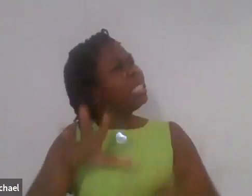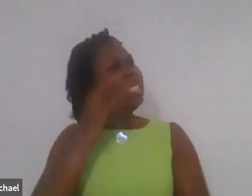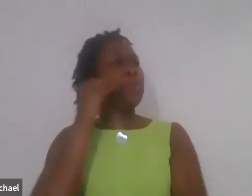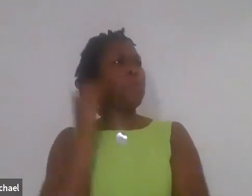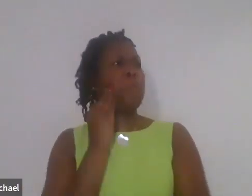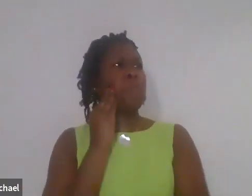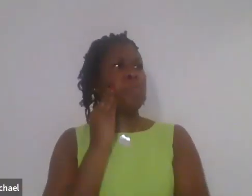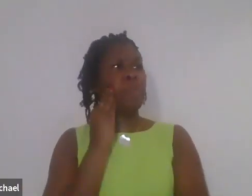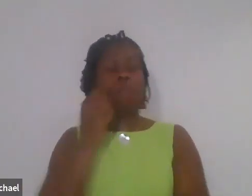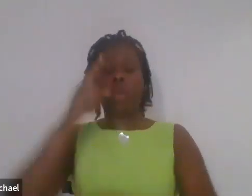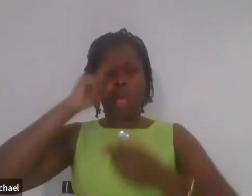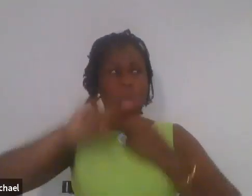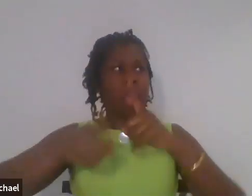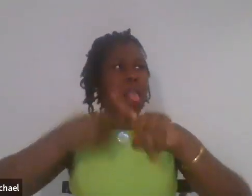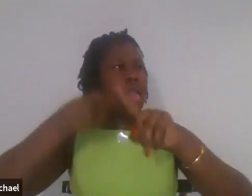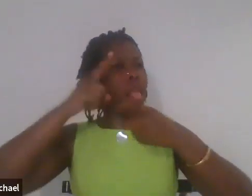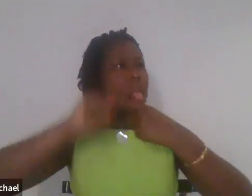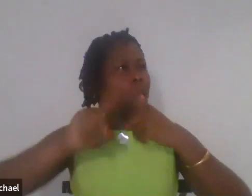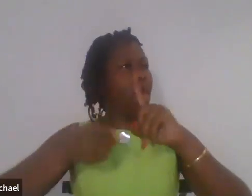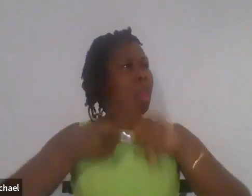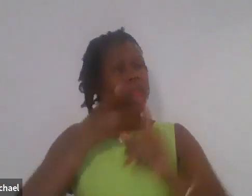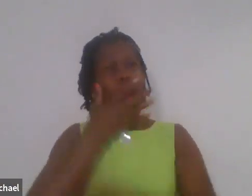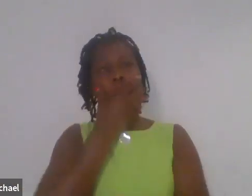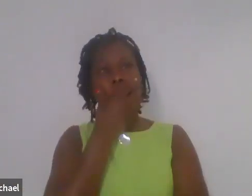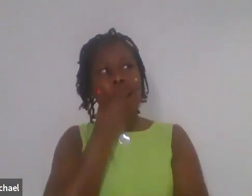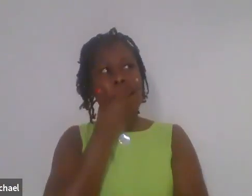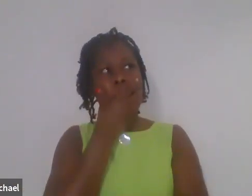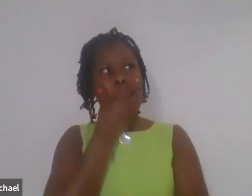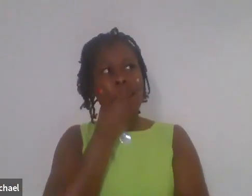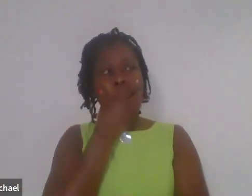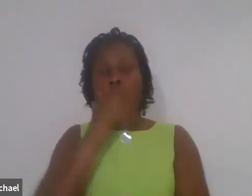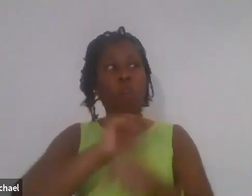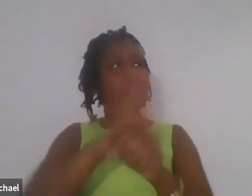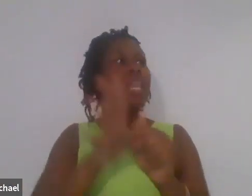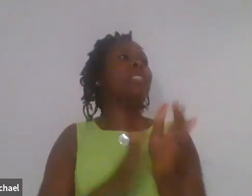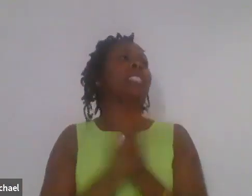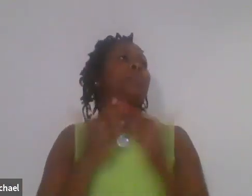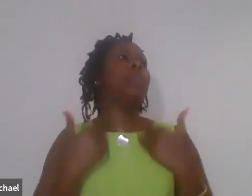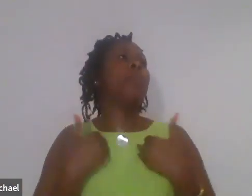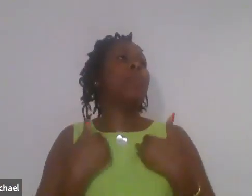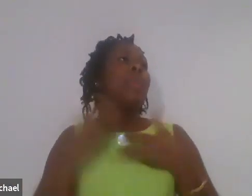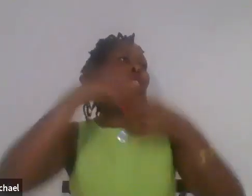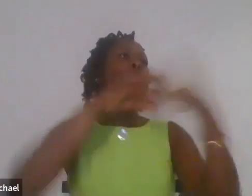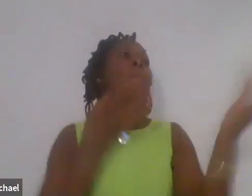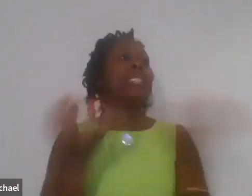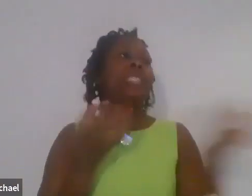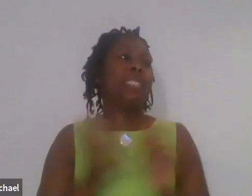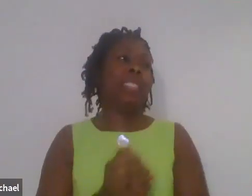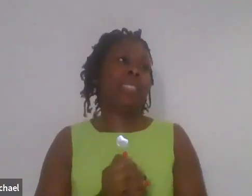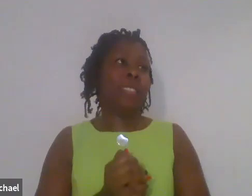home. it So I thought again, COVID has inspired me COVID into has business. really